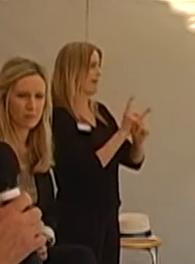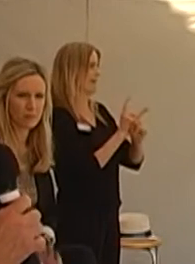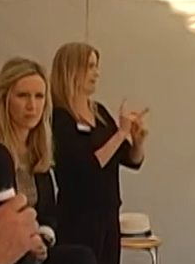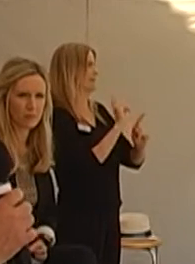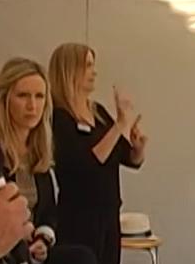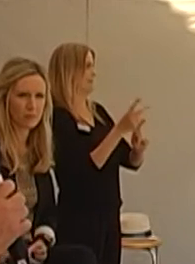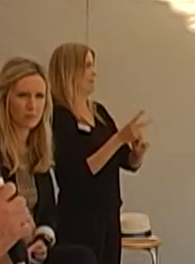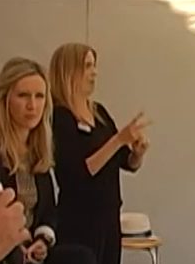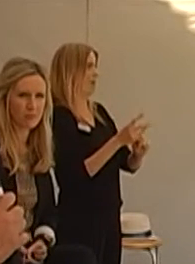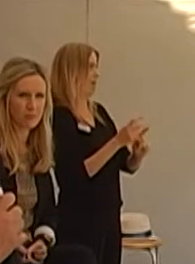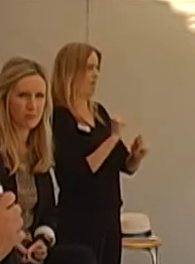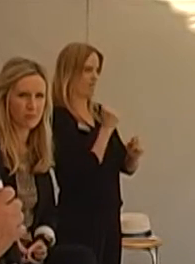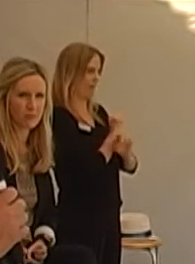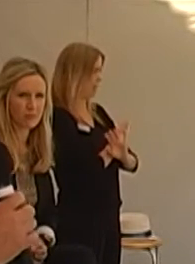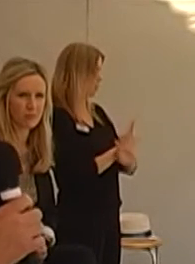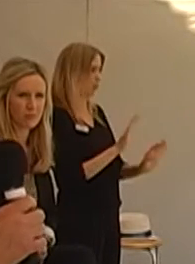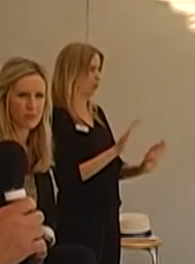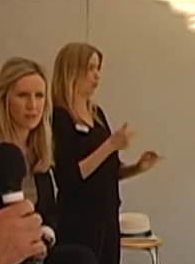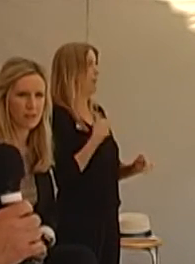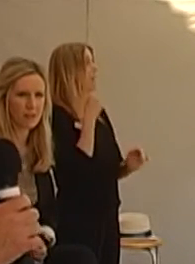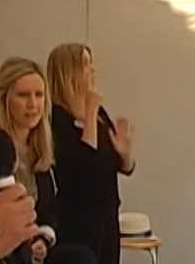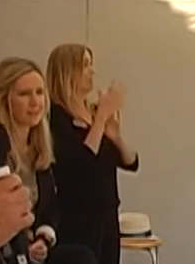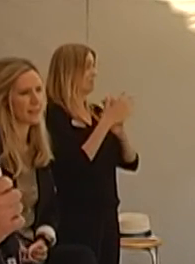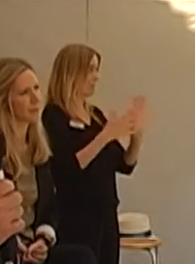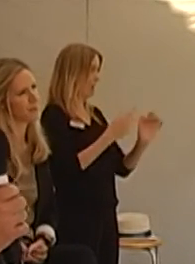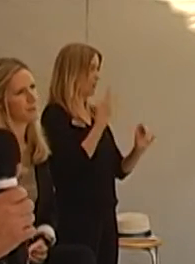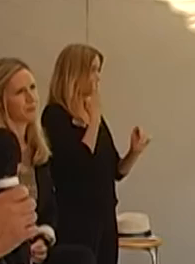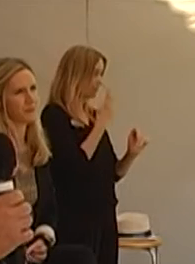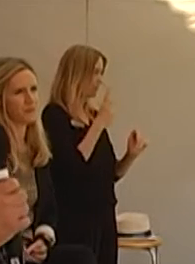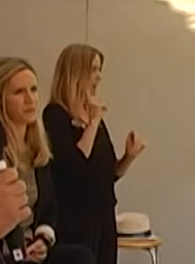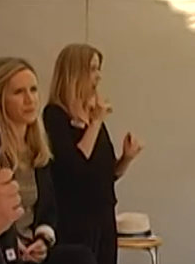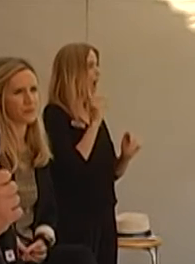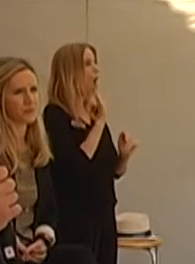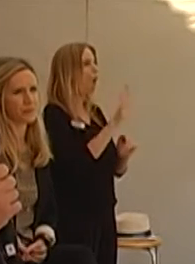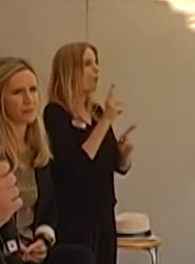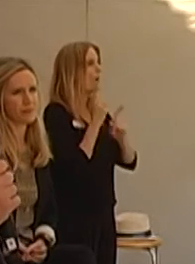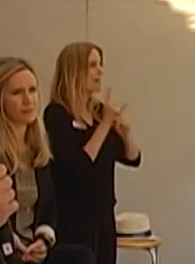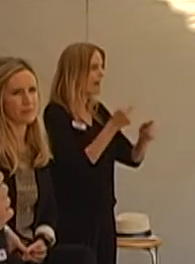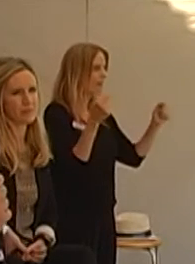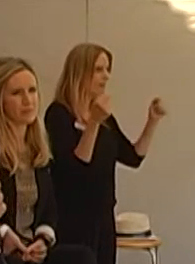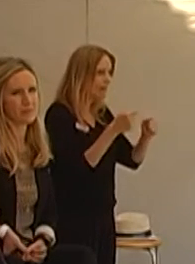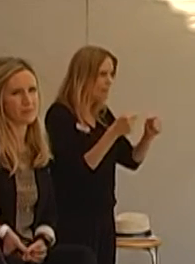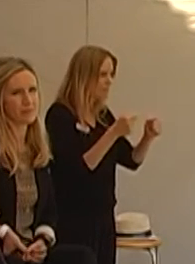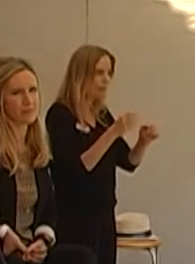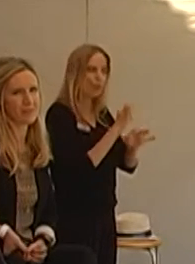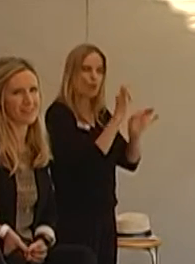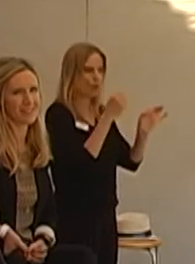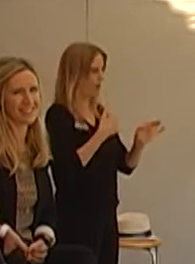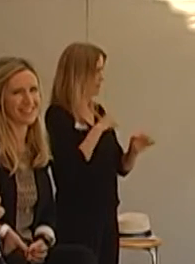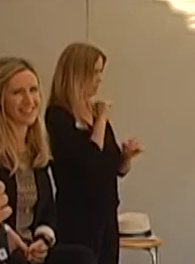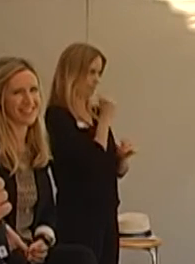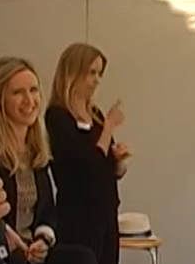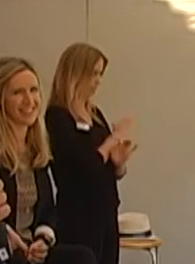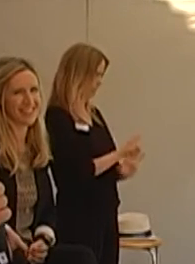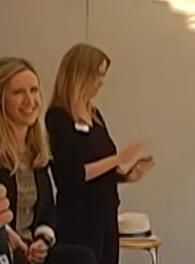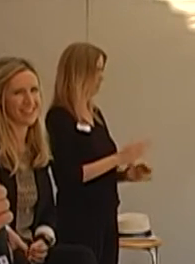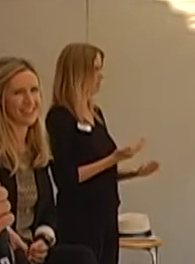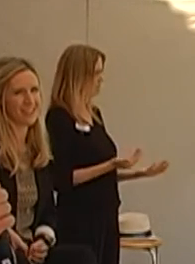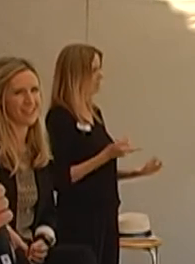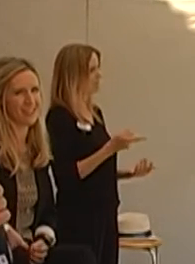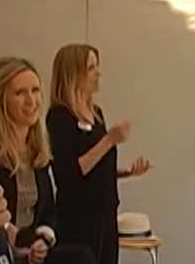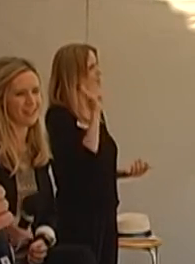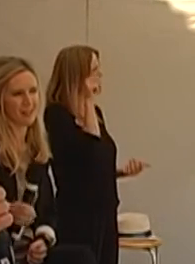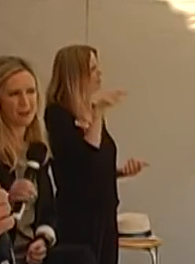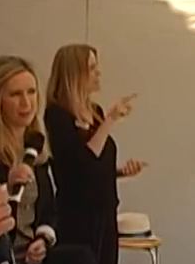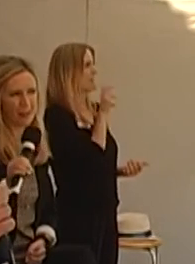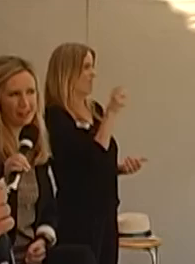can understand it intellectually, but I can never get one of you. And maybe that's the